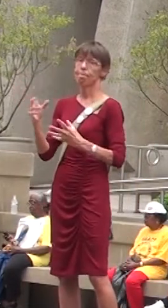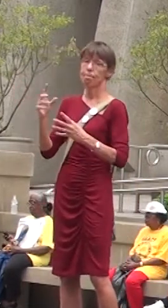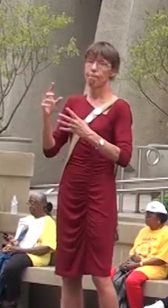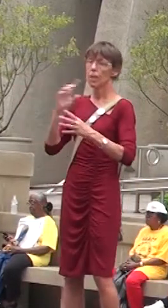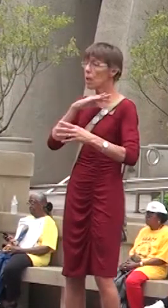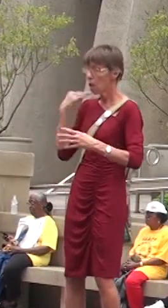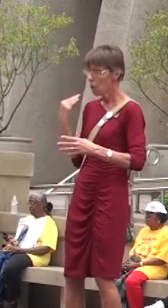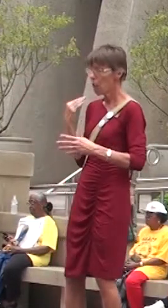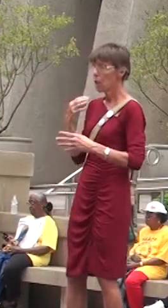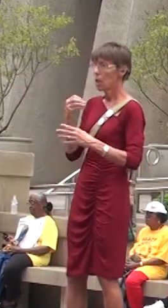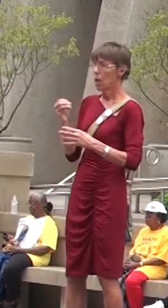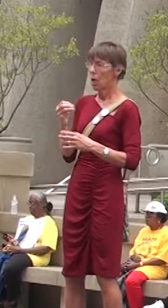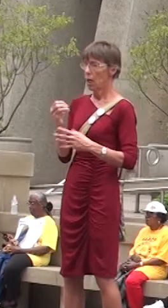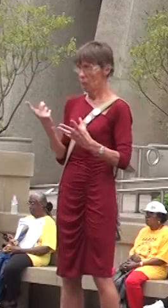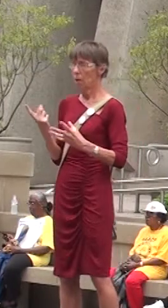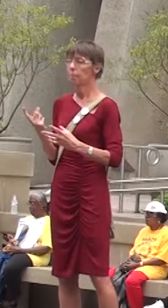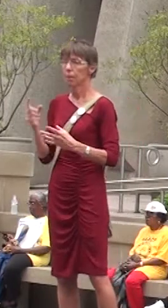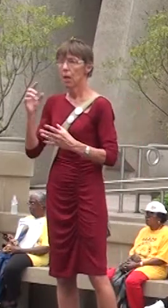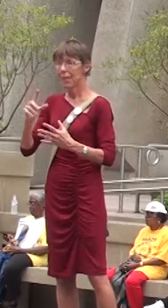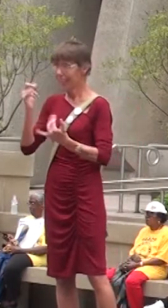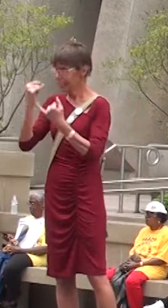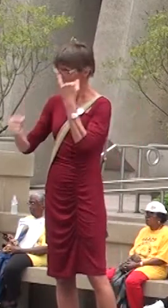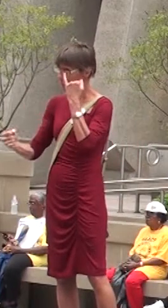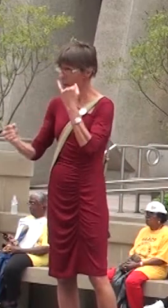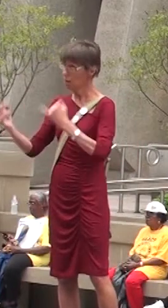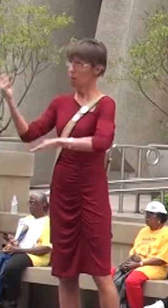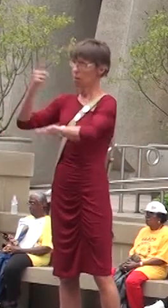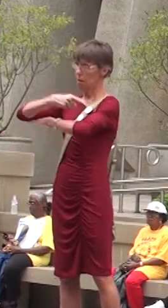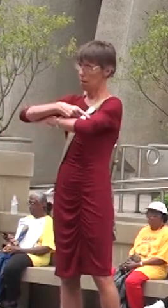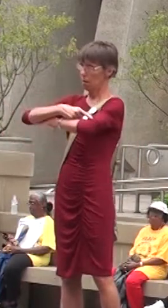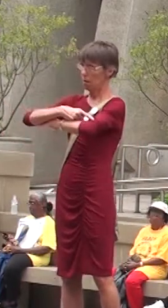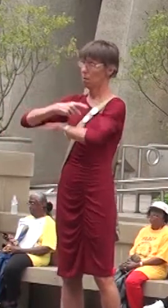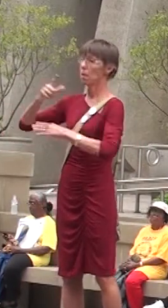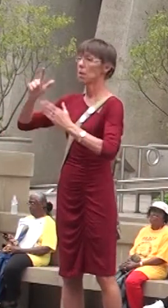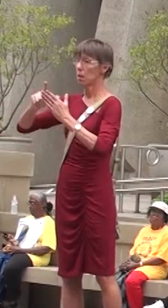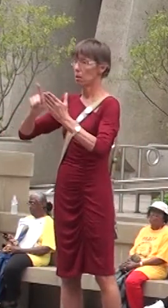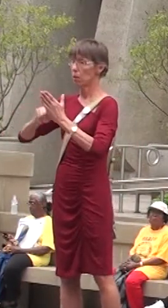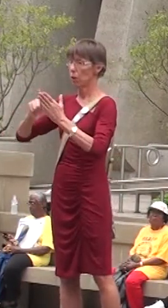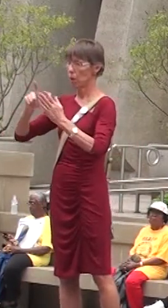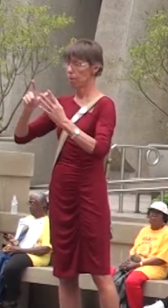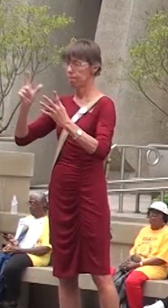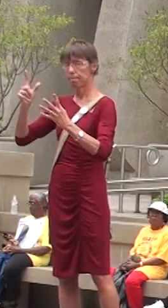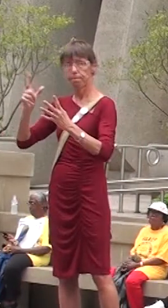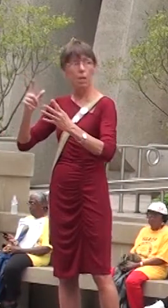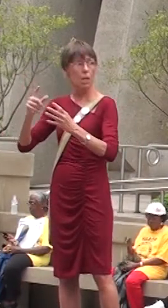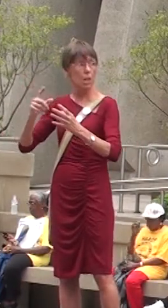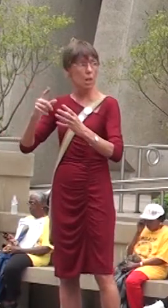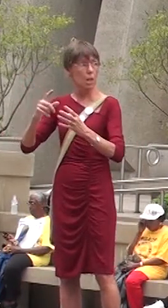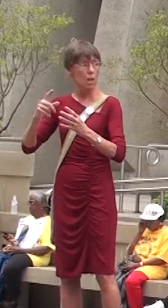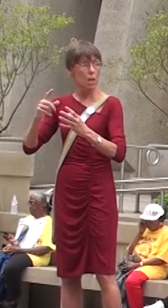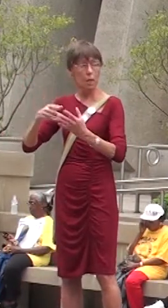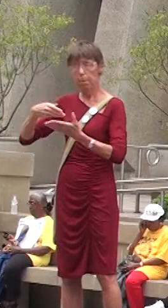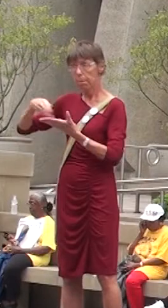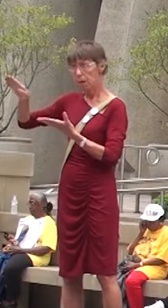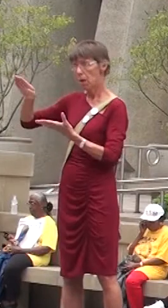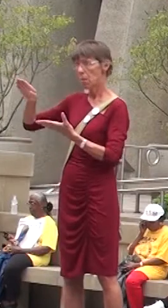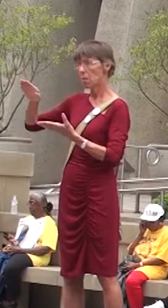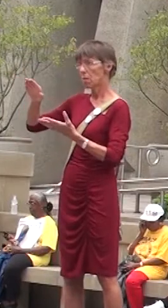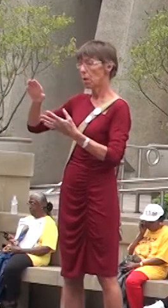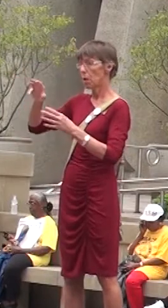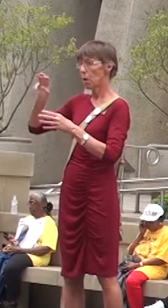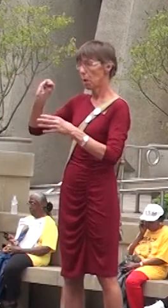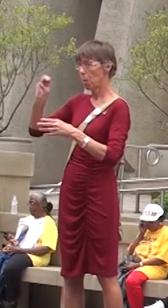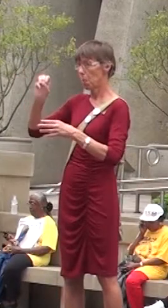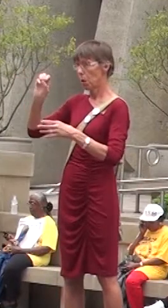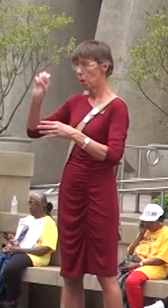in the final days of the legislative session, with only one day of debate, they passed the most restrictive